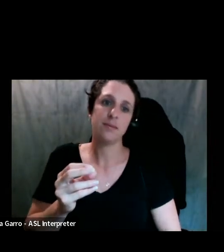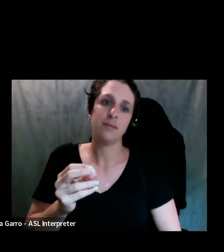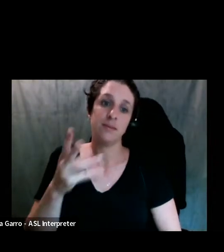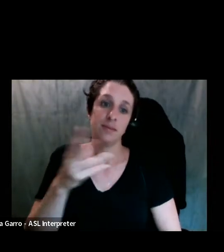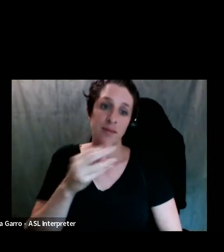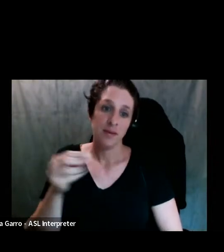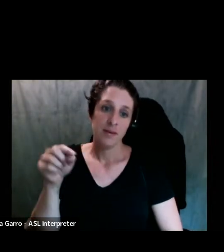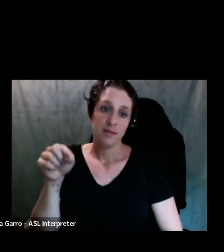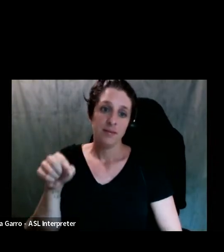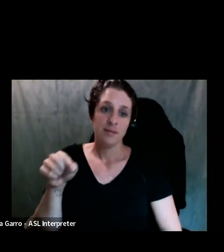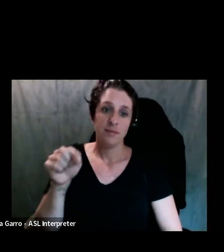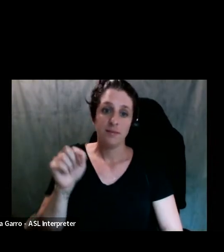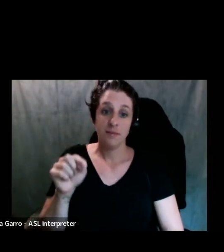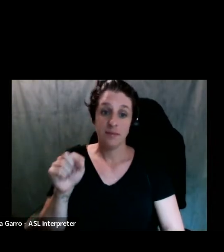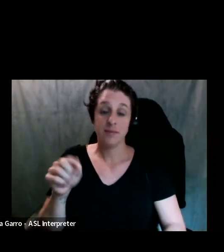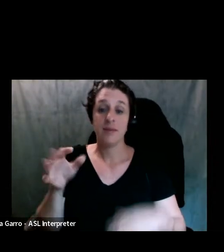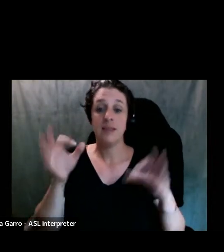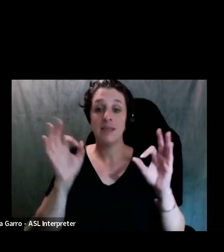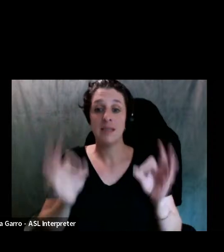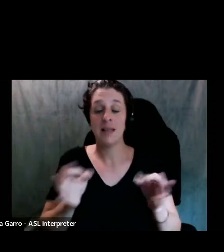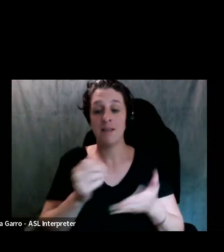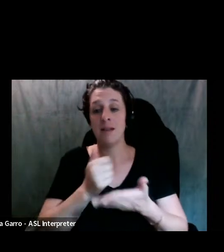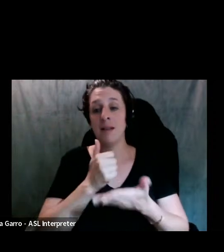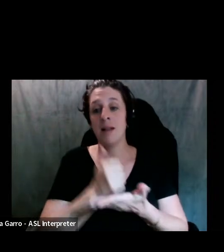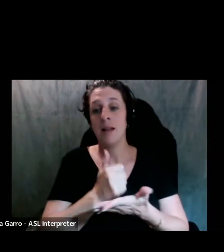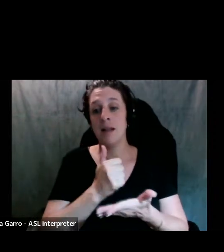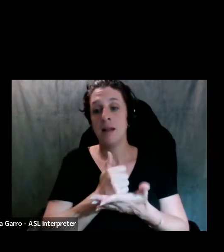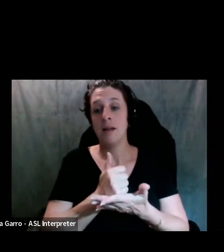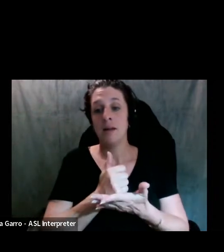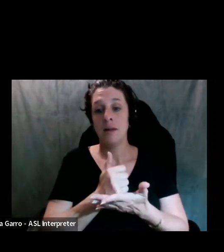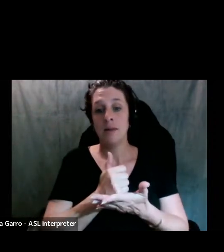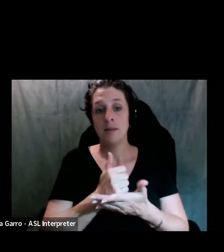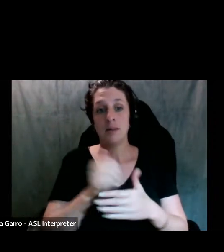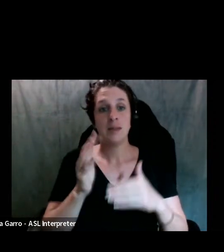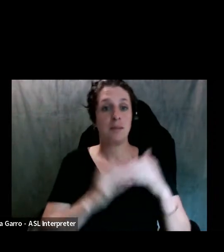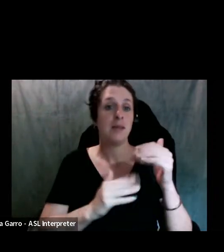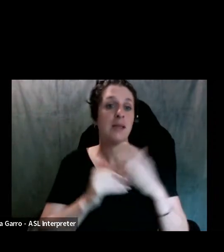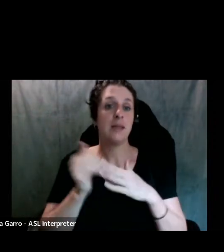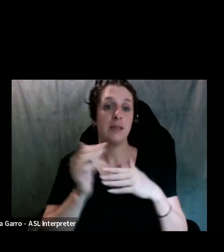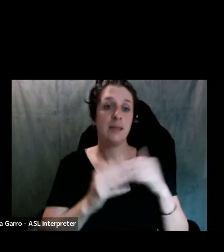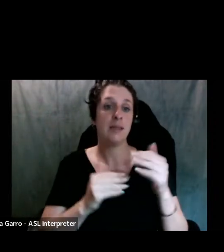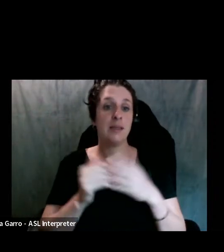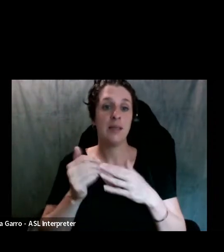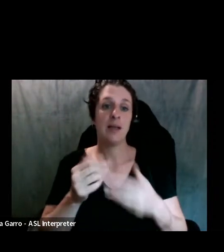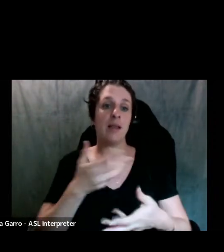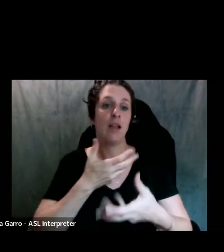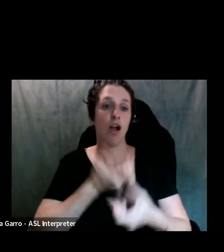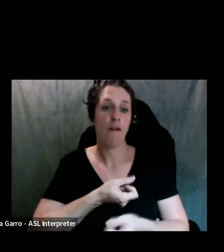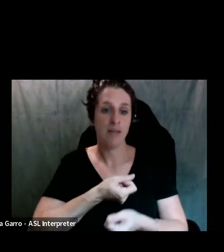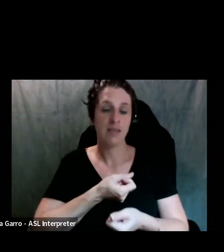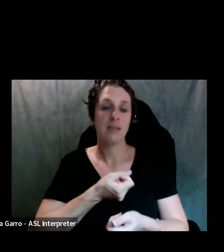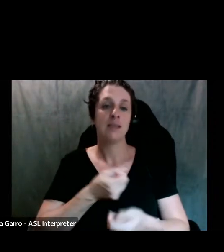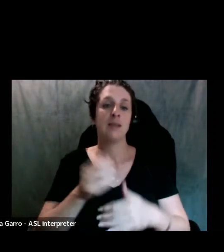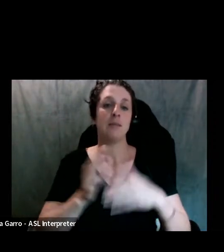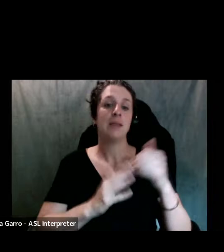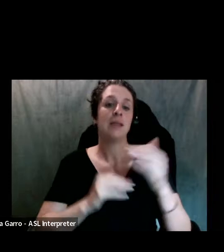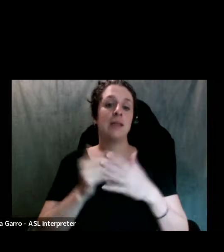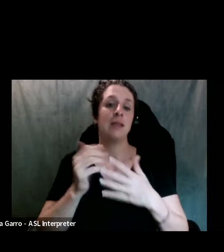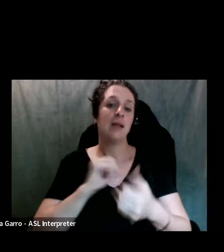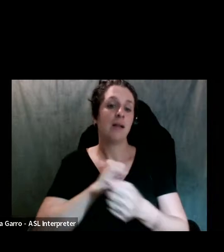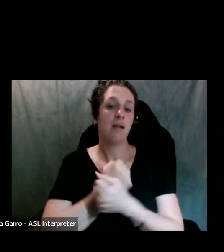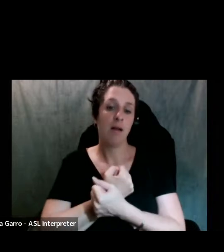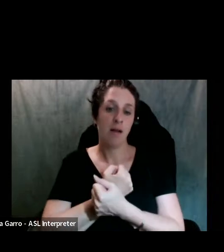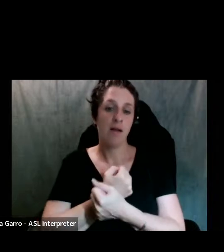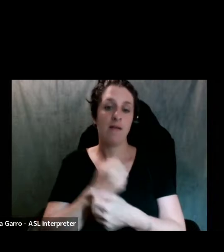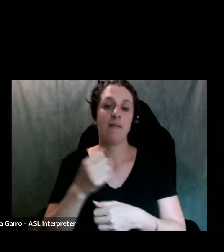this definitely helps in building up again the confidence, building up again the love, and